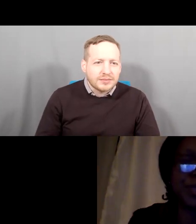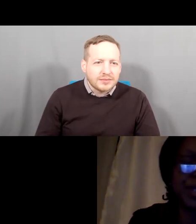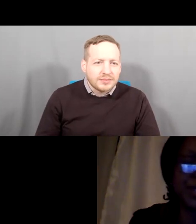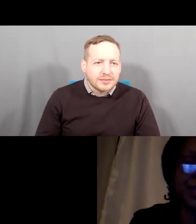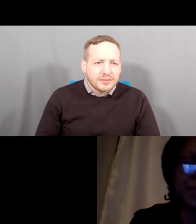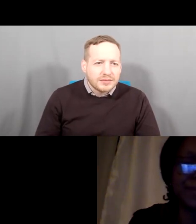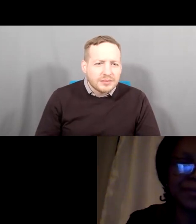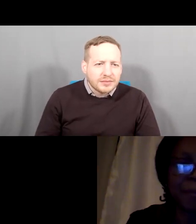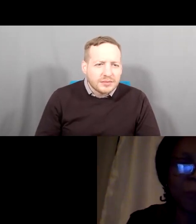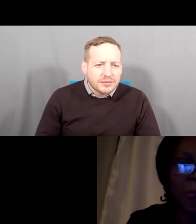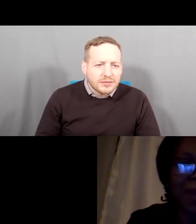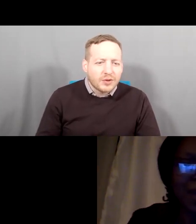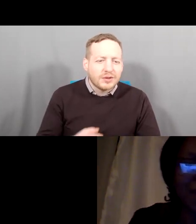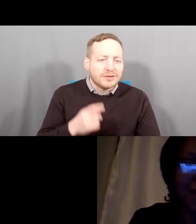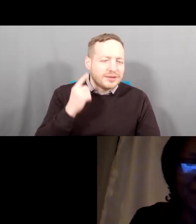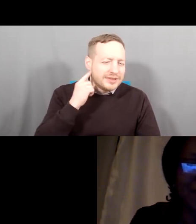You're muted.